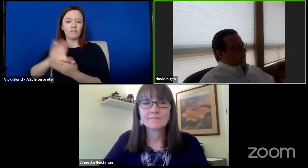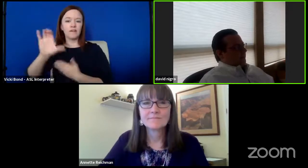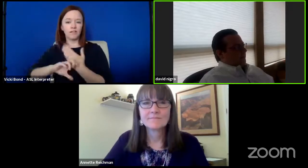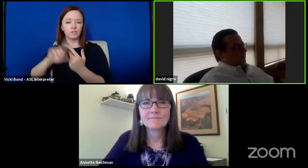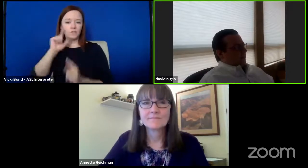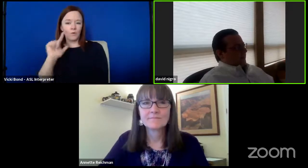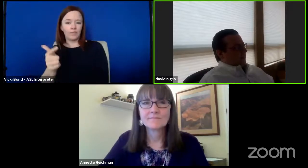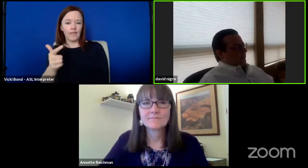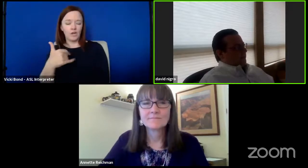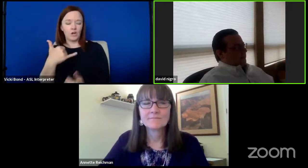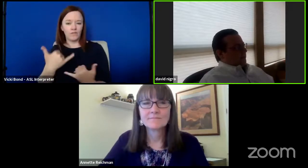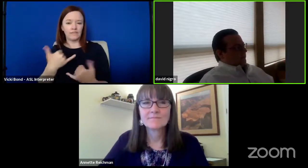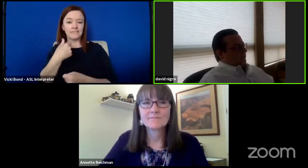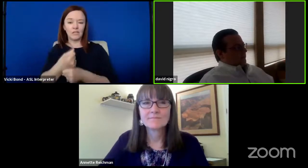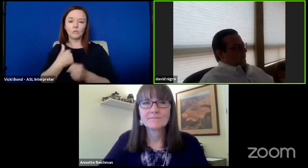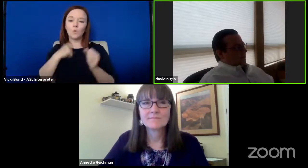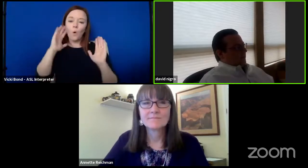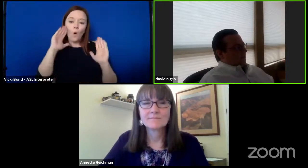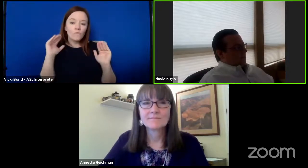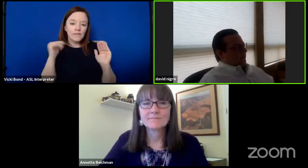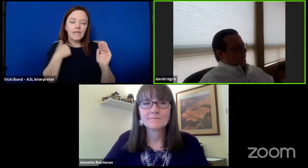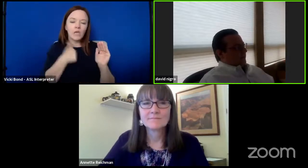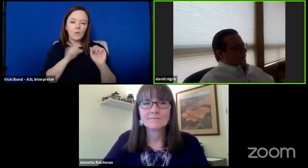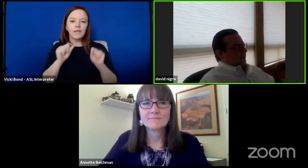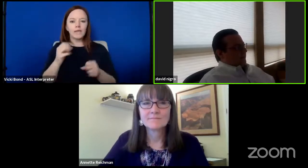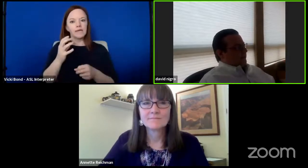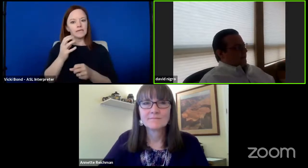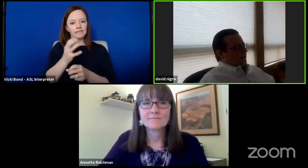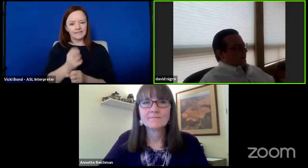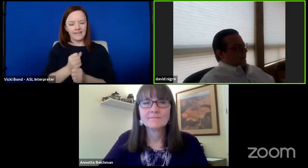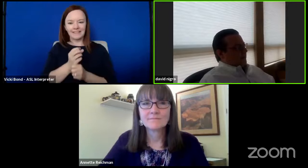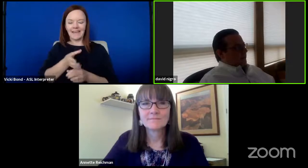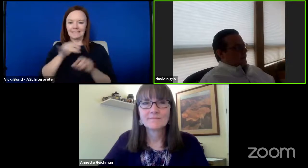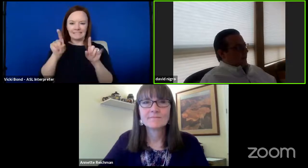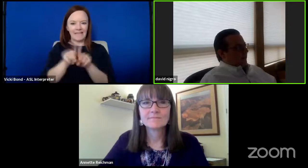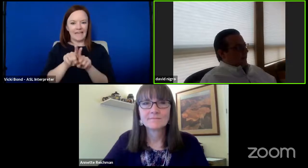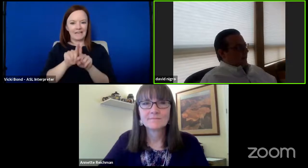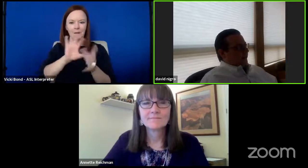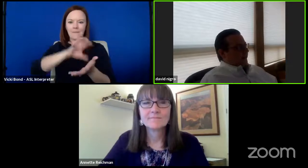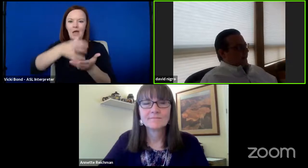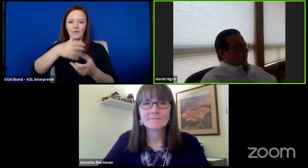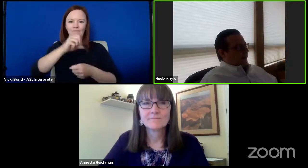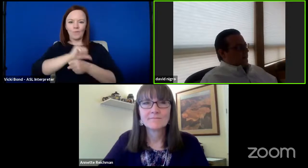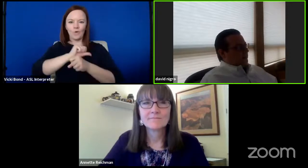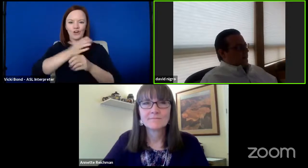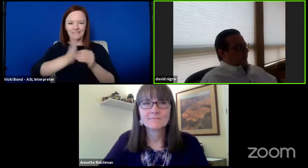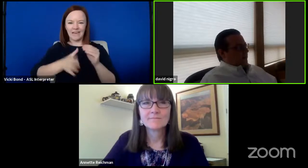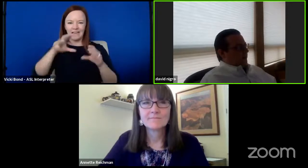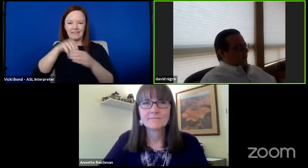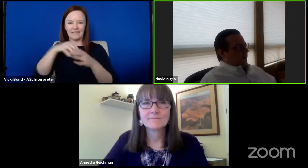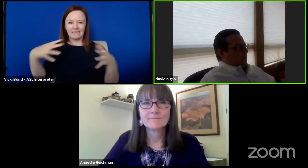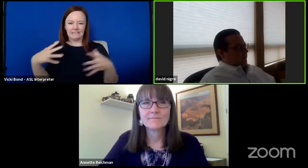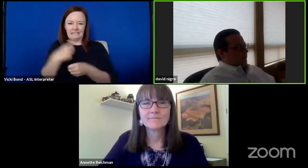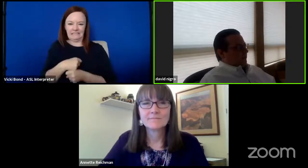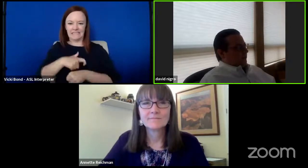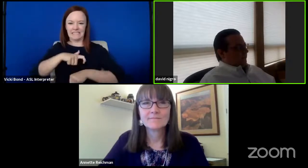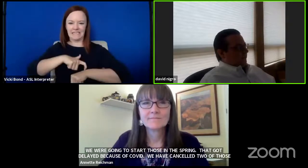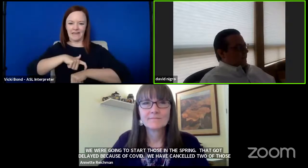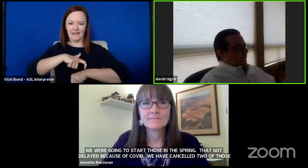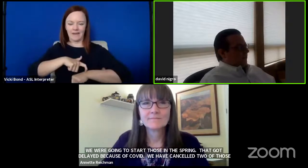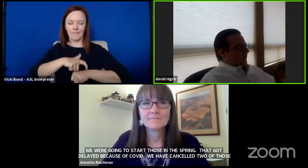can get that same amount of work done in that compressed period of time. So I thank the board members for